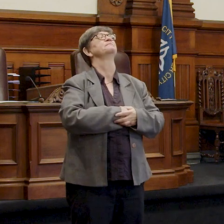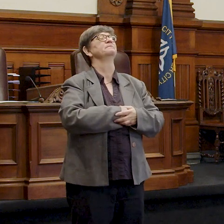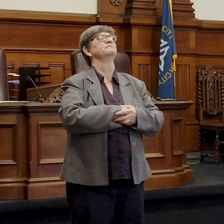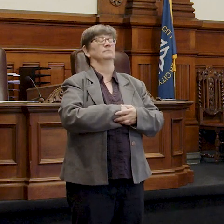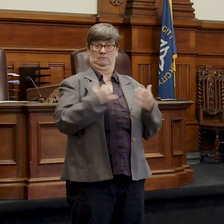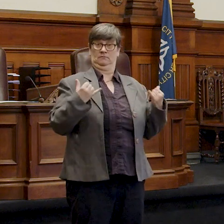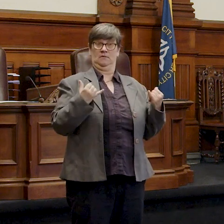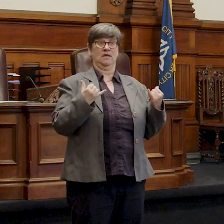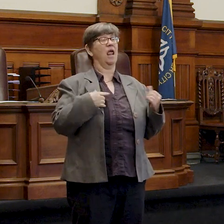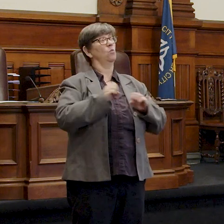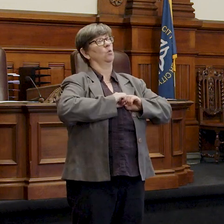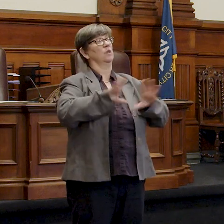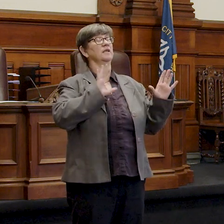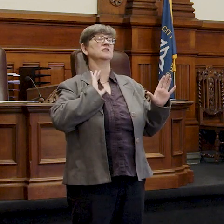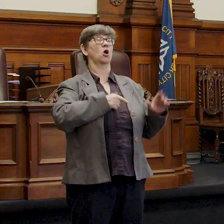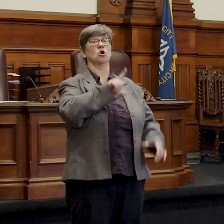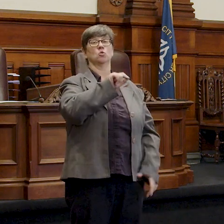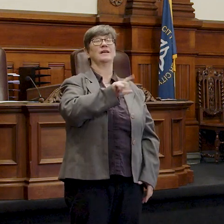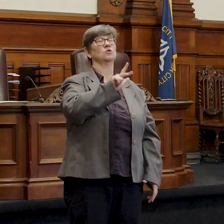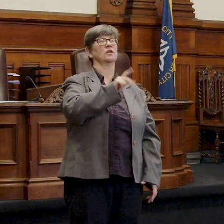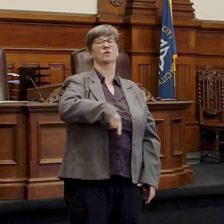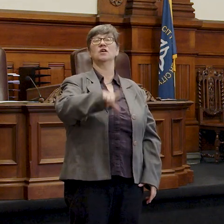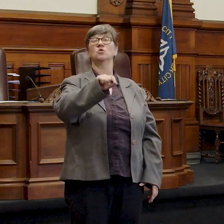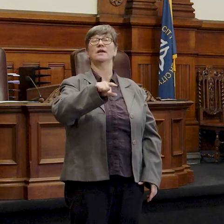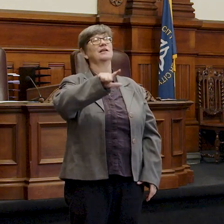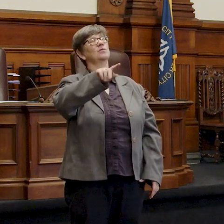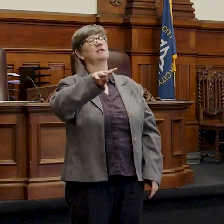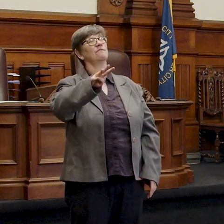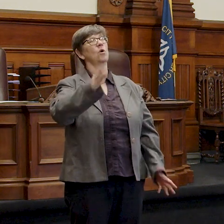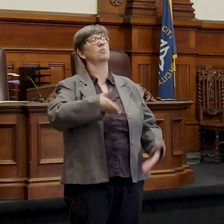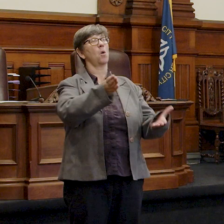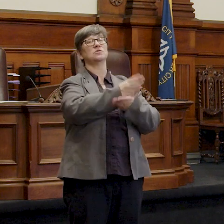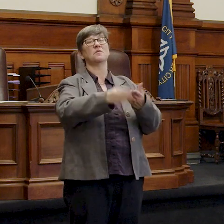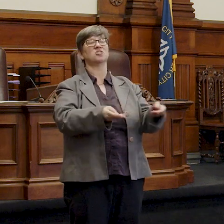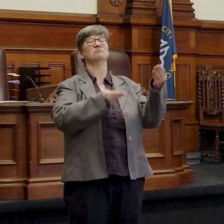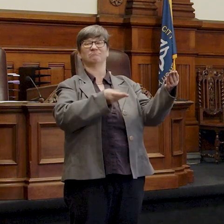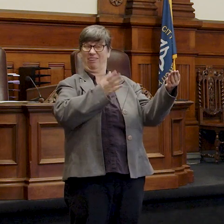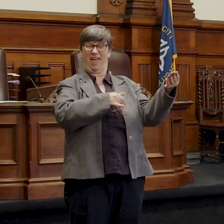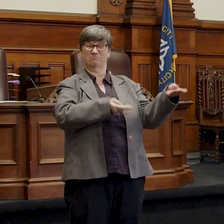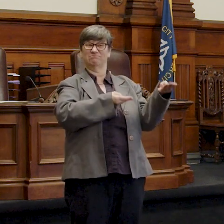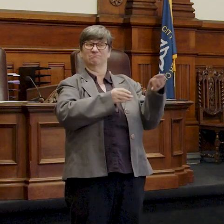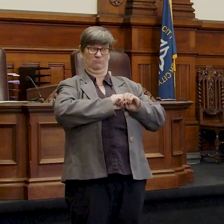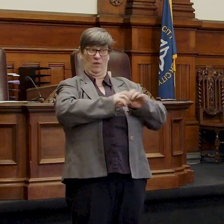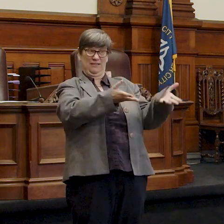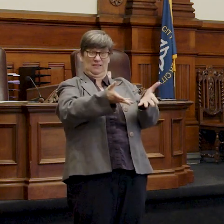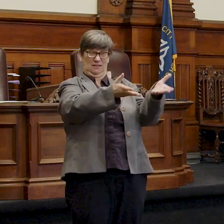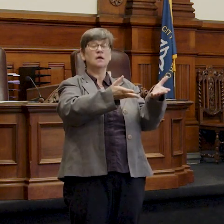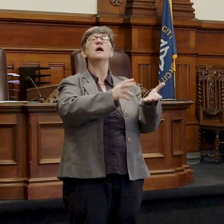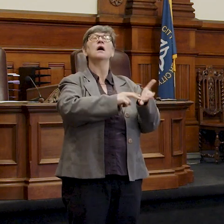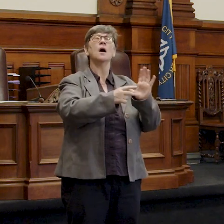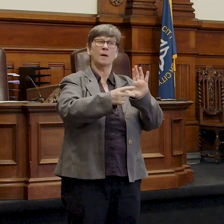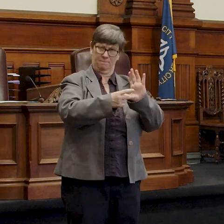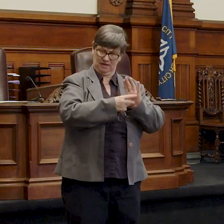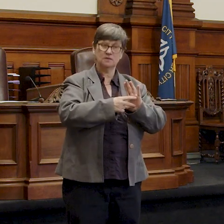With today's release of our 2023-24 proposed budget, we are marking the launch of our online budget book using